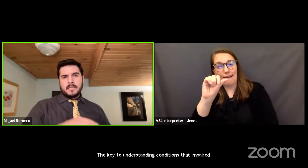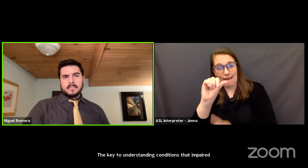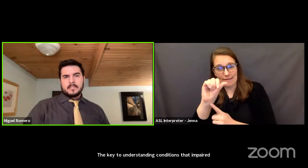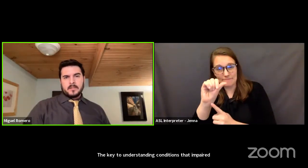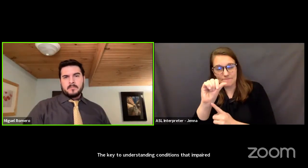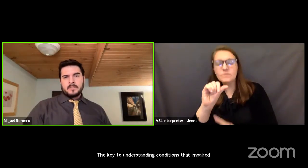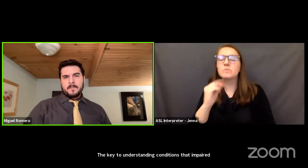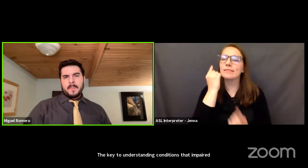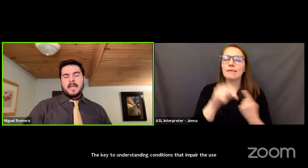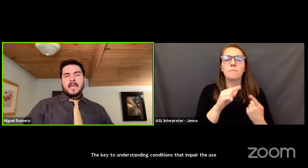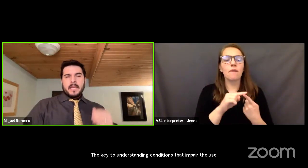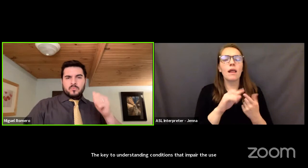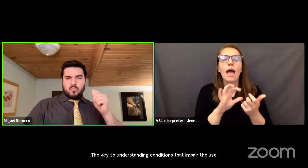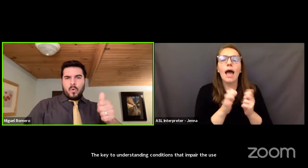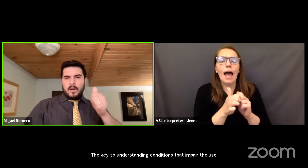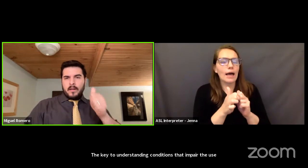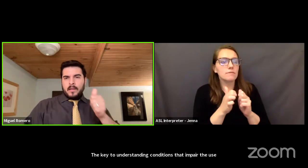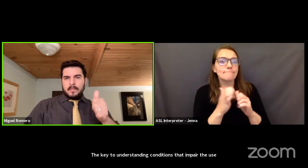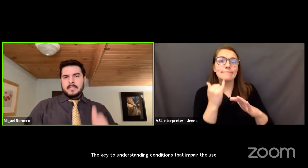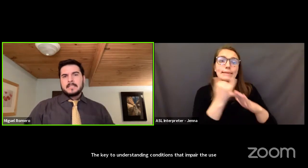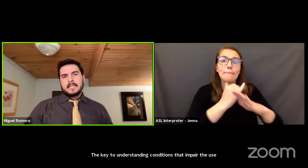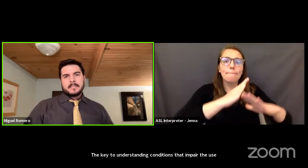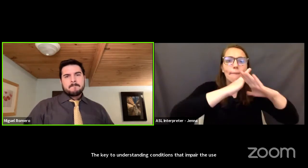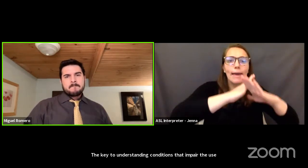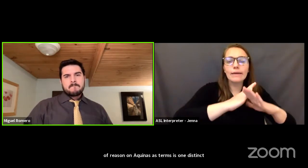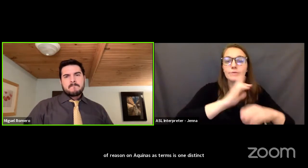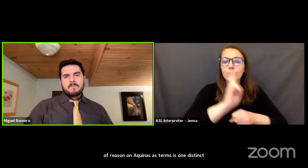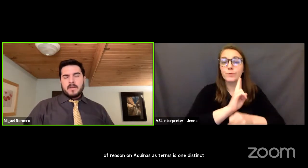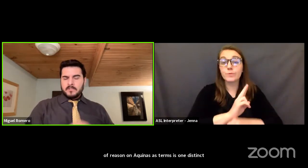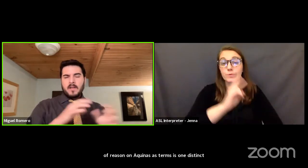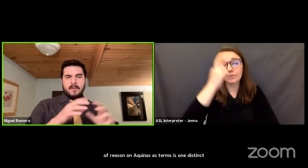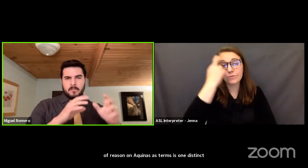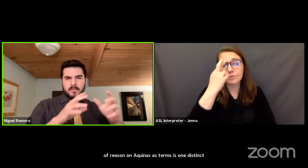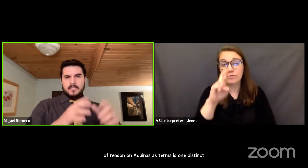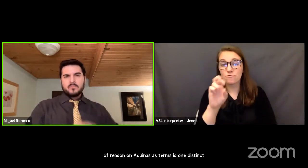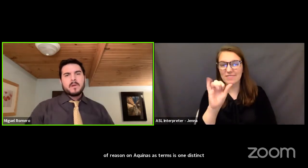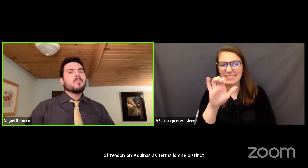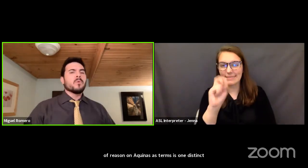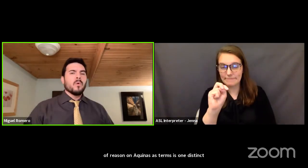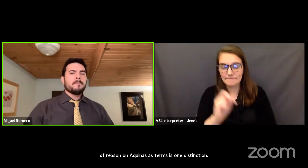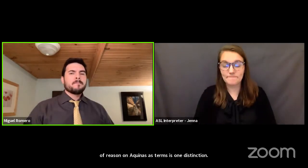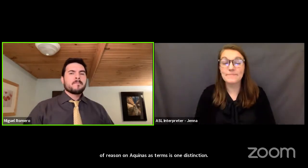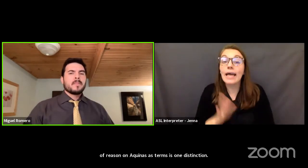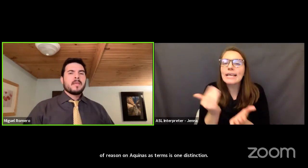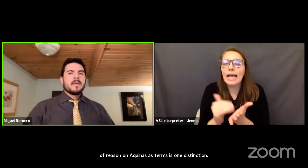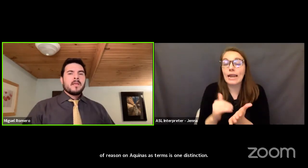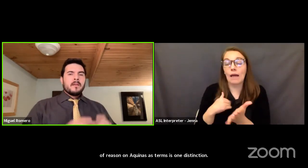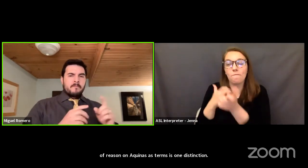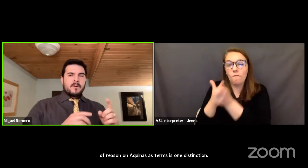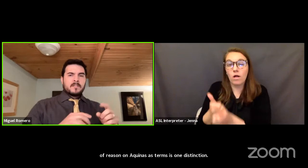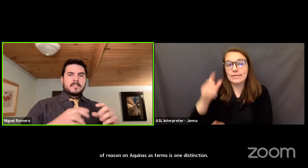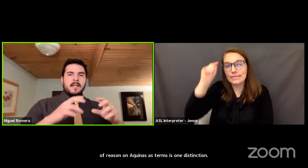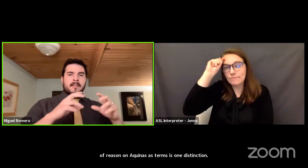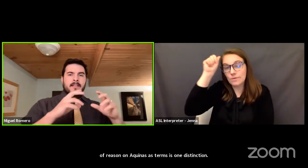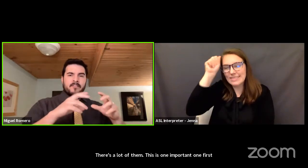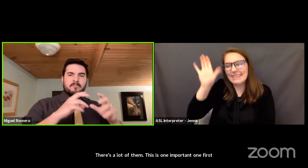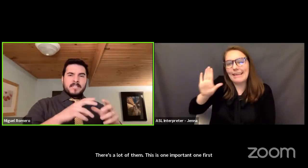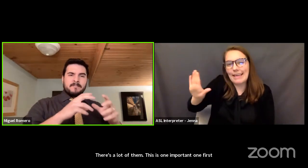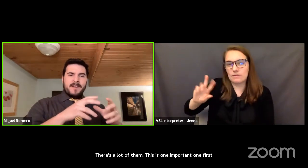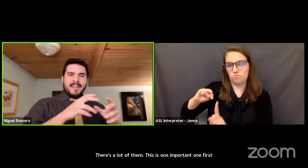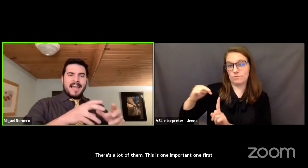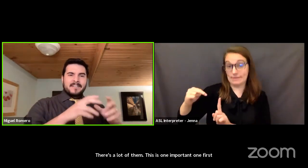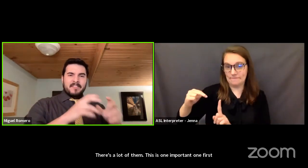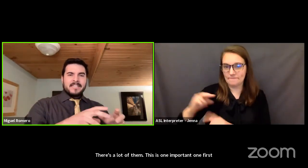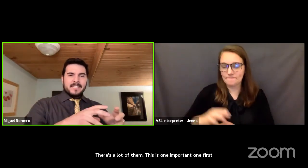on Aquinas' terms, is one distinction. Now, there's a lot of them, but this is one important one. First, that